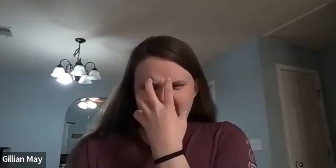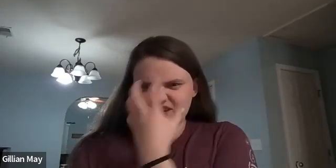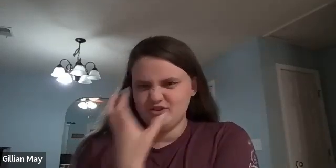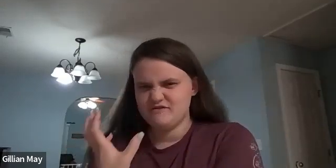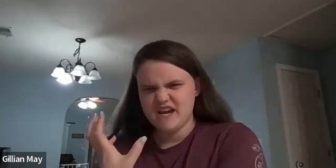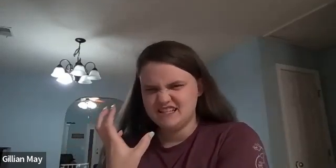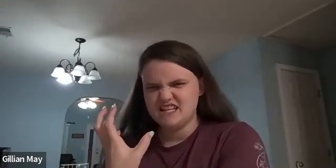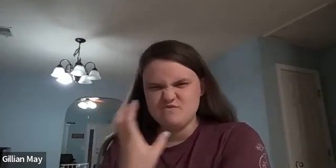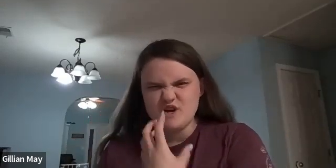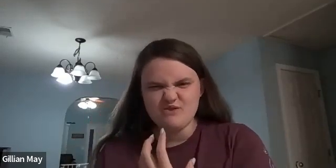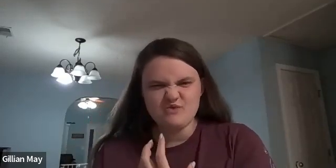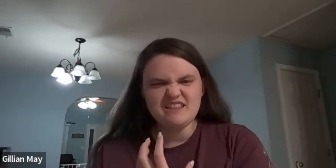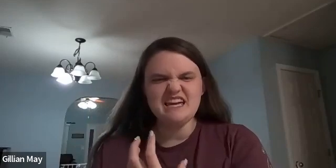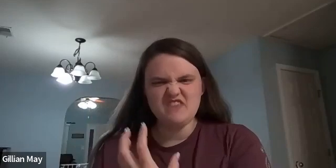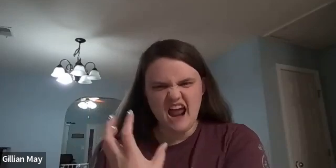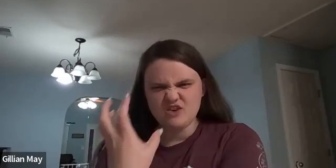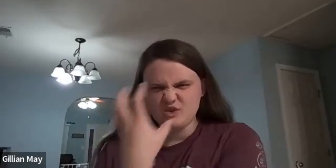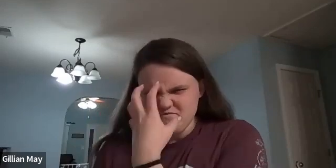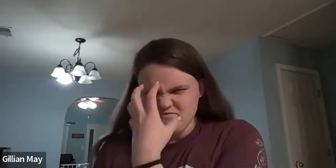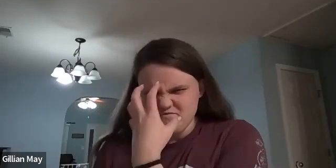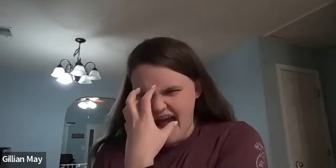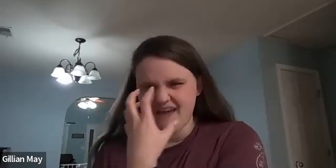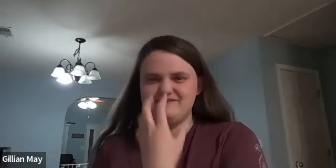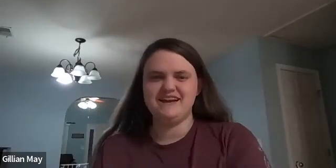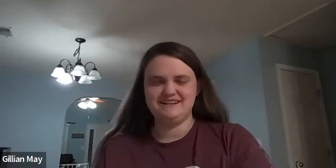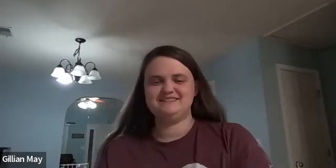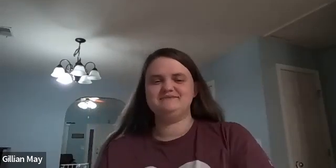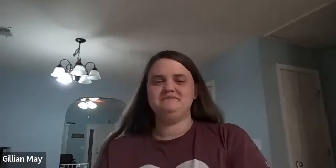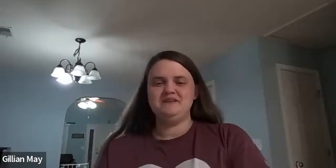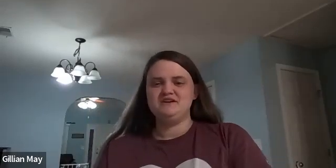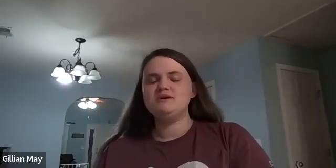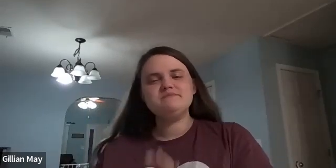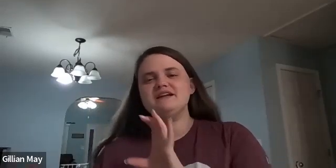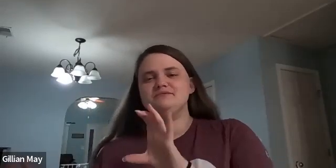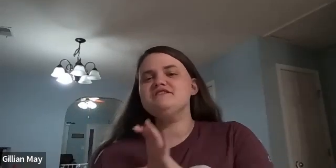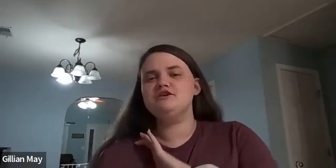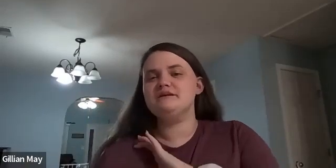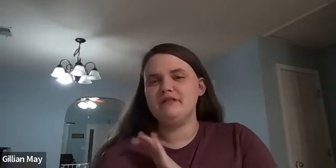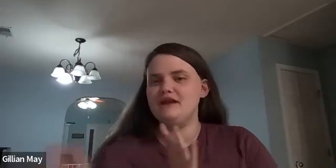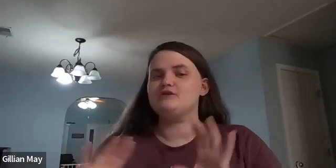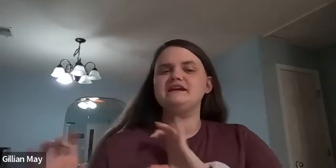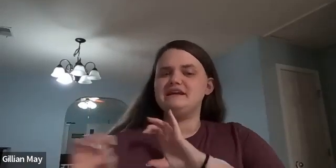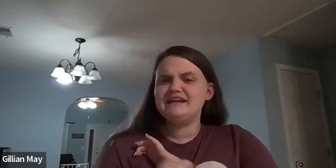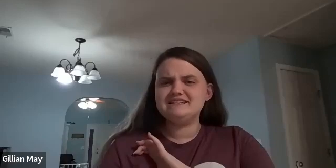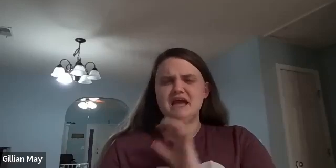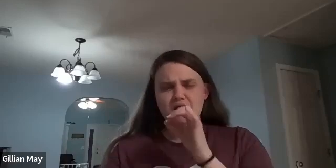mad. You're in your face. And you want to really get that angry, mad face. You want to be like, pretend like you're in a play. You're getting into